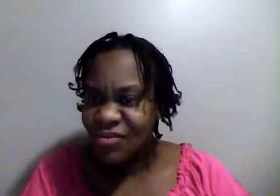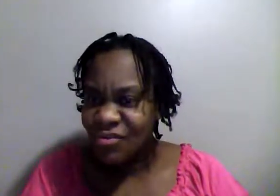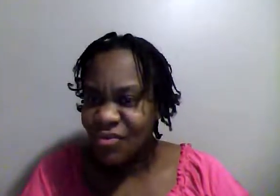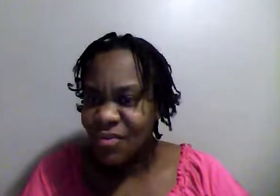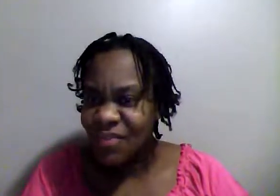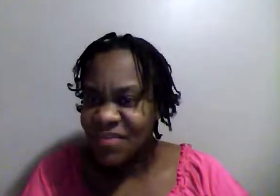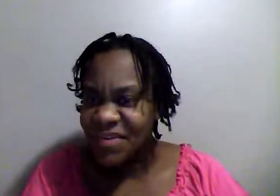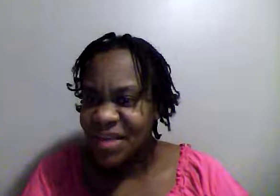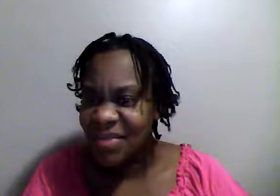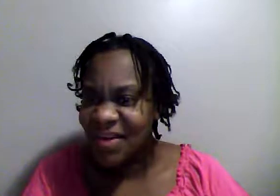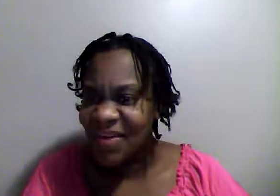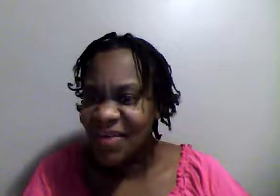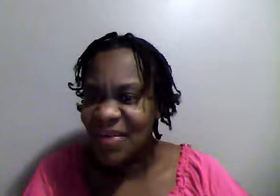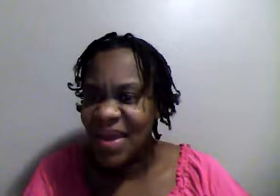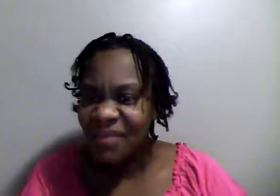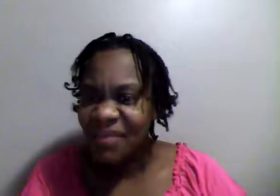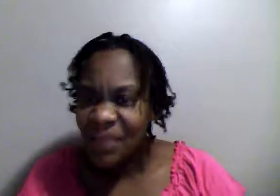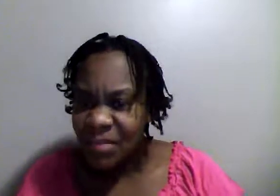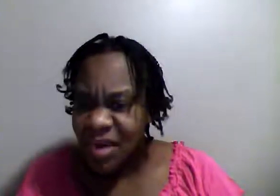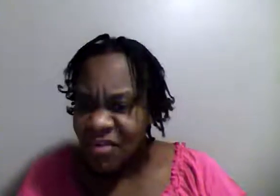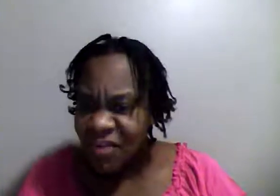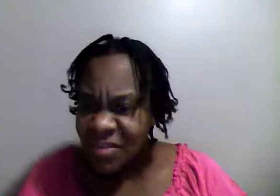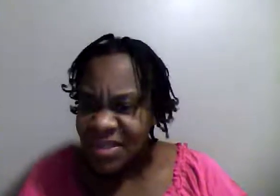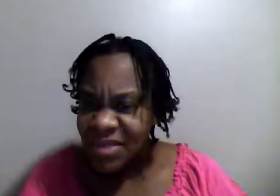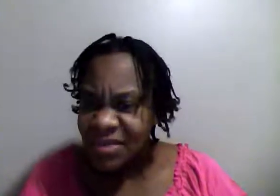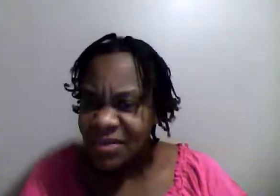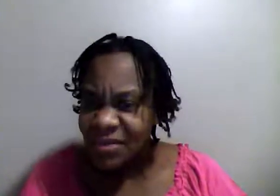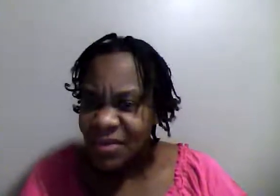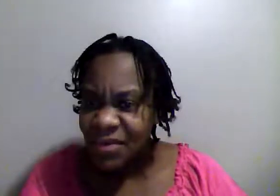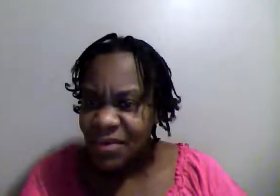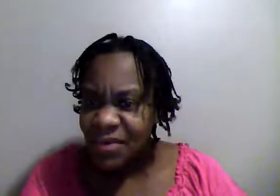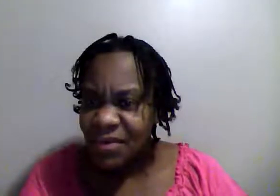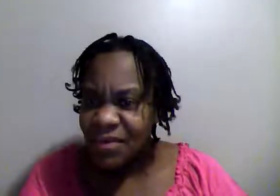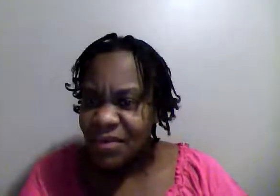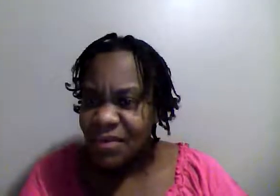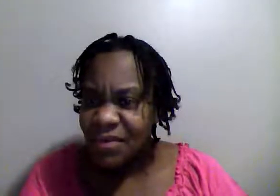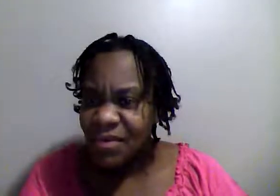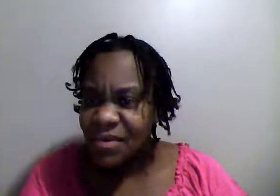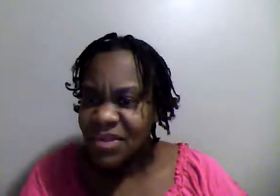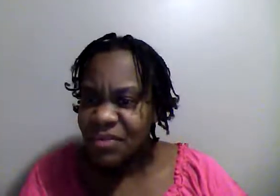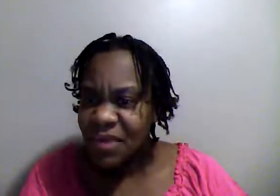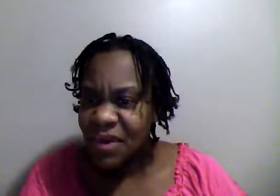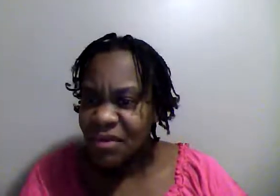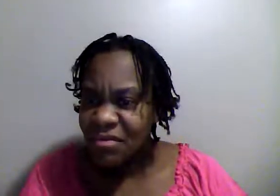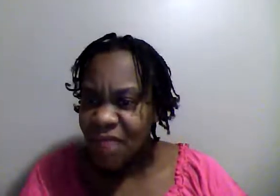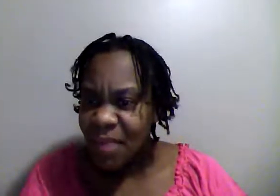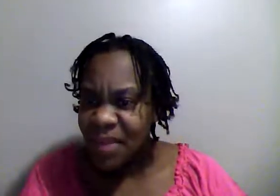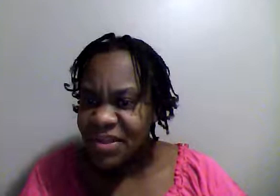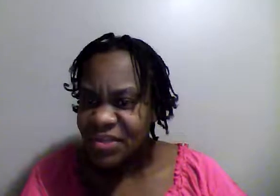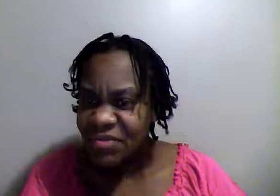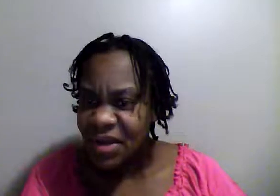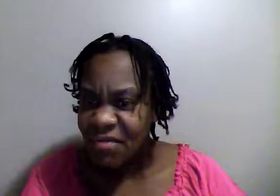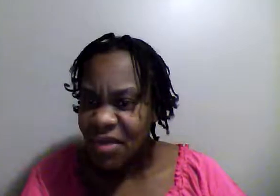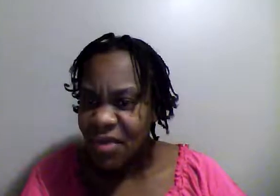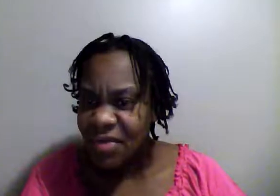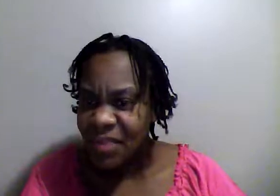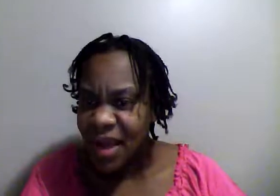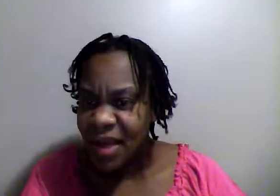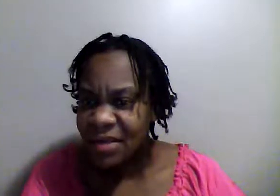true. Same here. Okay. Microfarmer says, hold it where you wrap a string around the plant